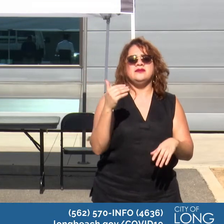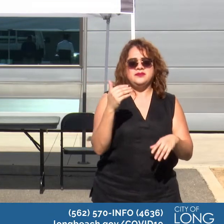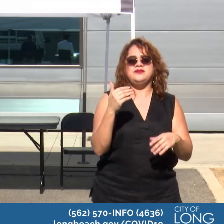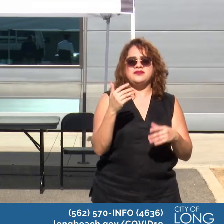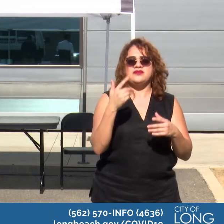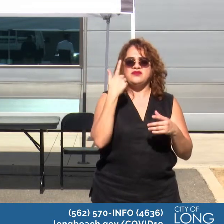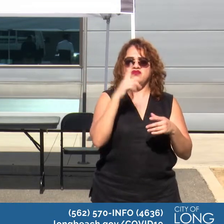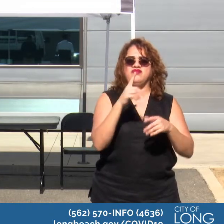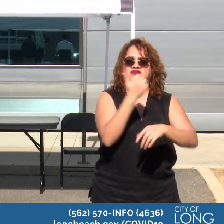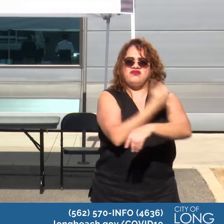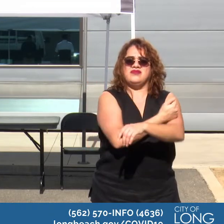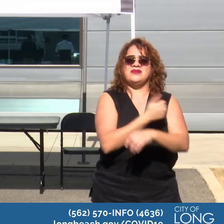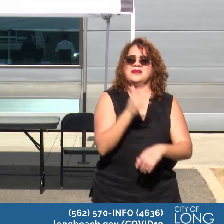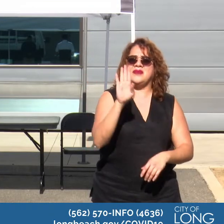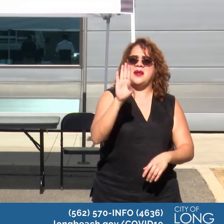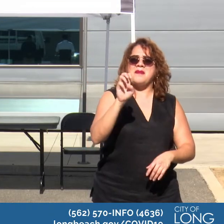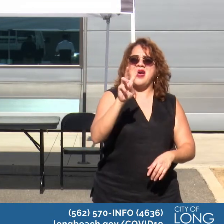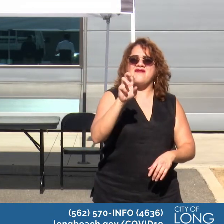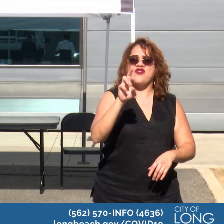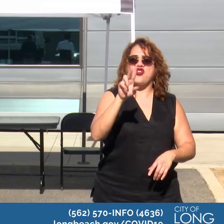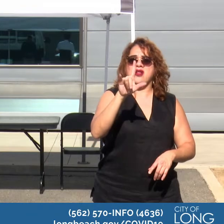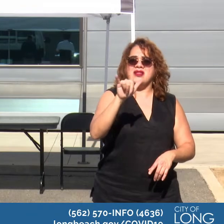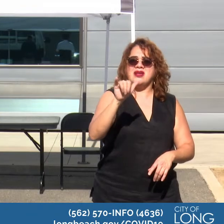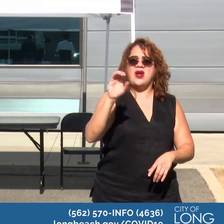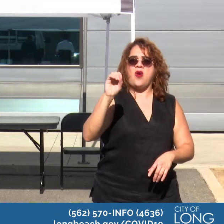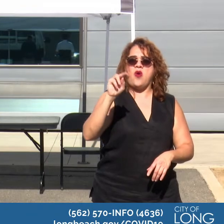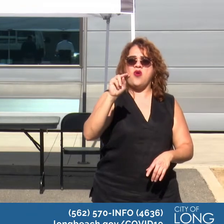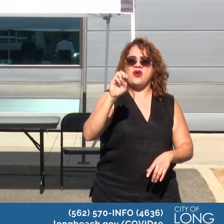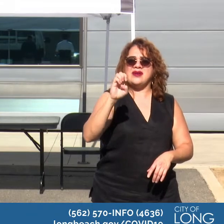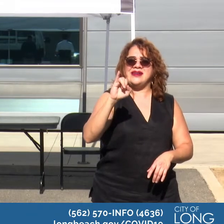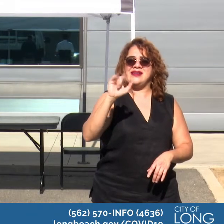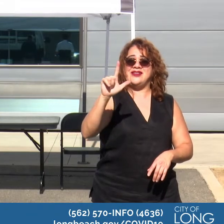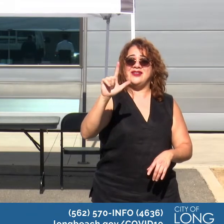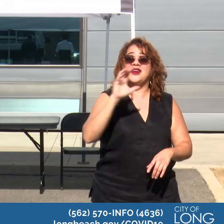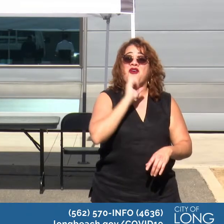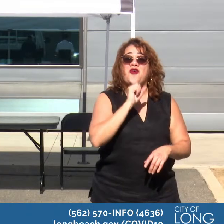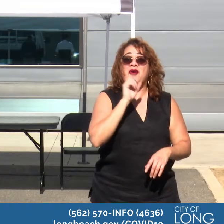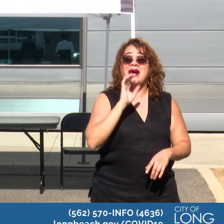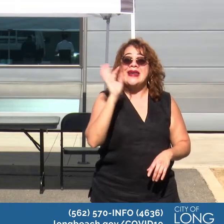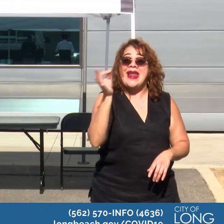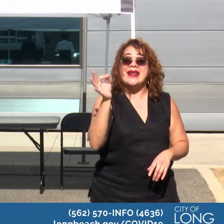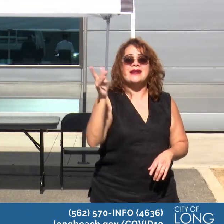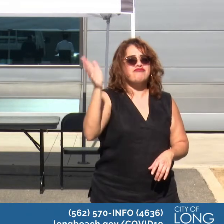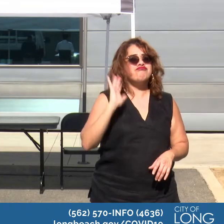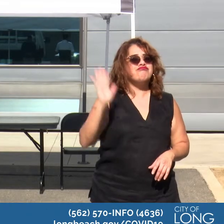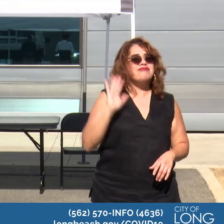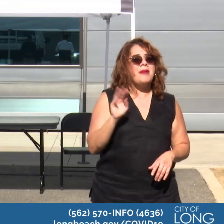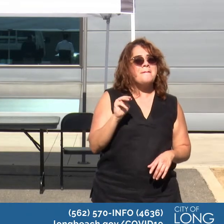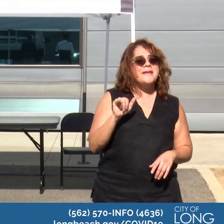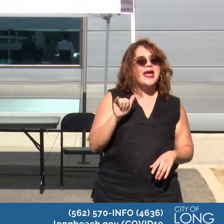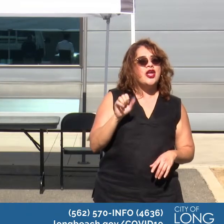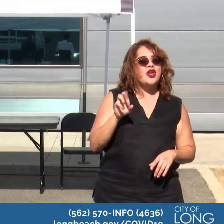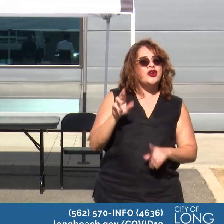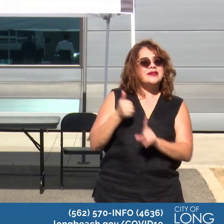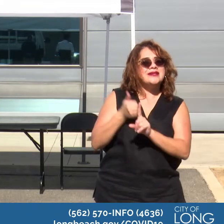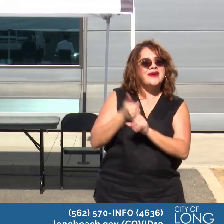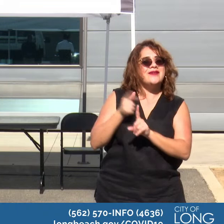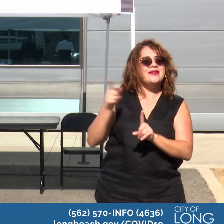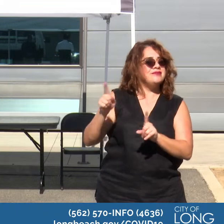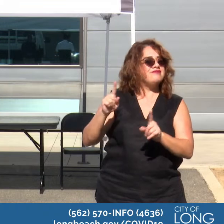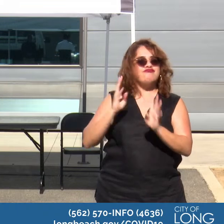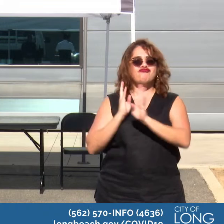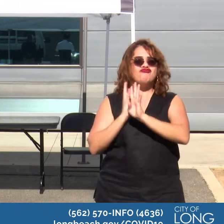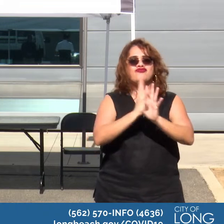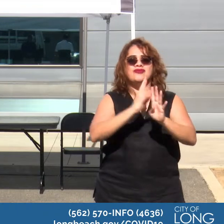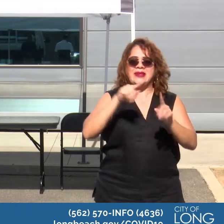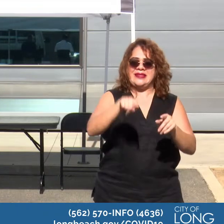who is I think now 90 here in our community, is going to be amongst the first to be vaccinated this Saturday. So we're